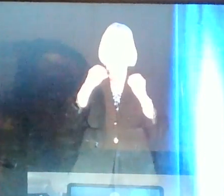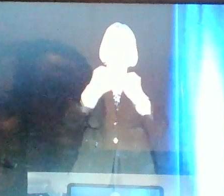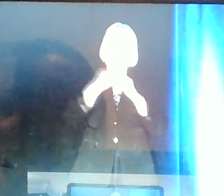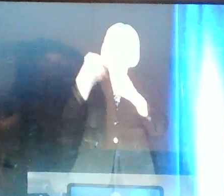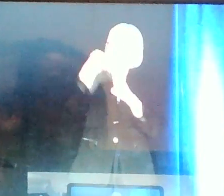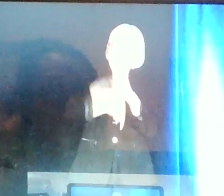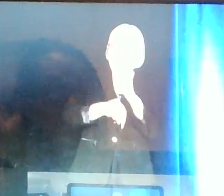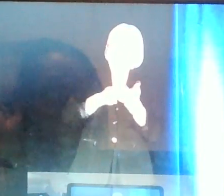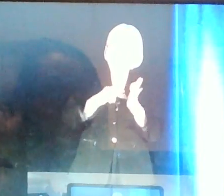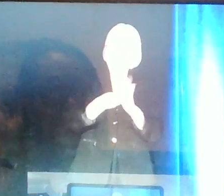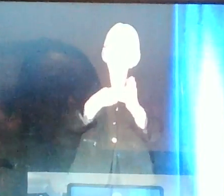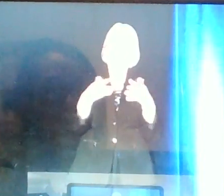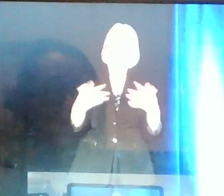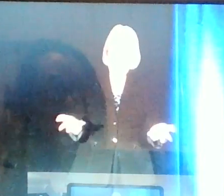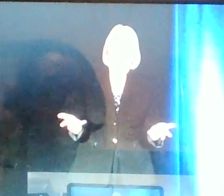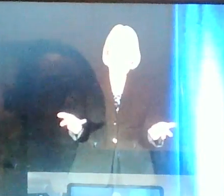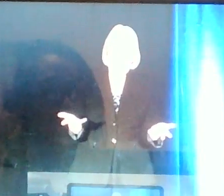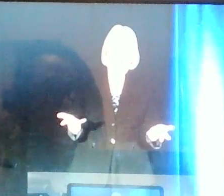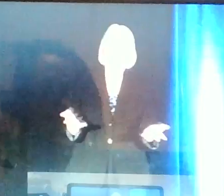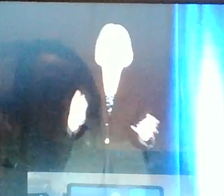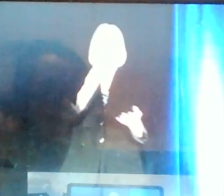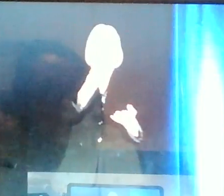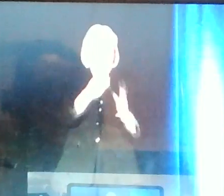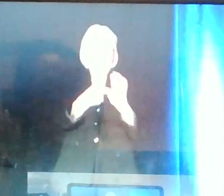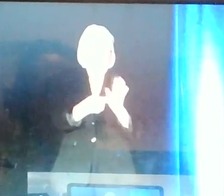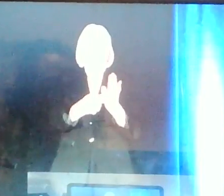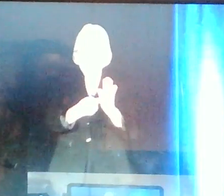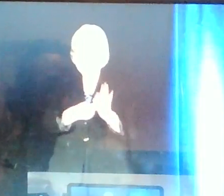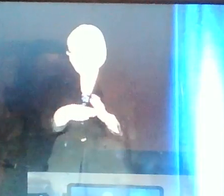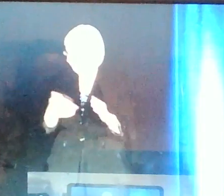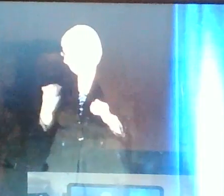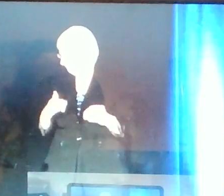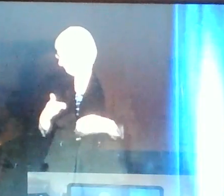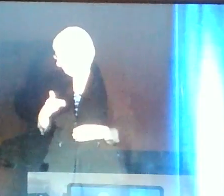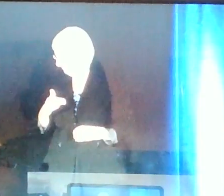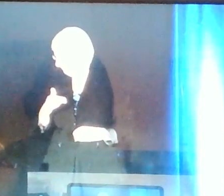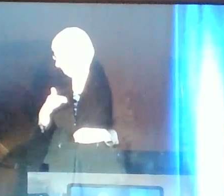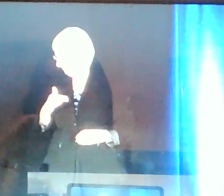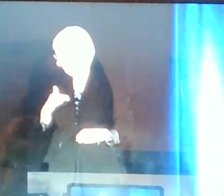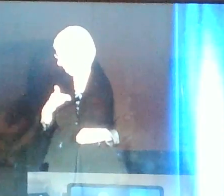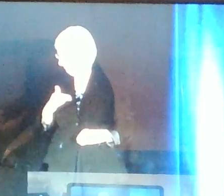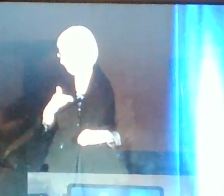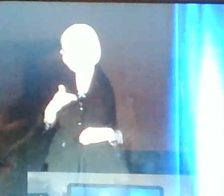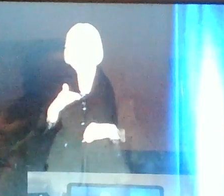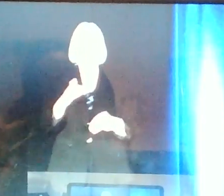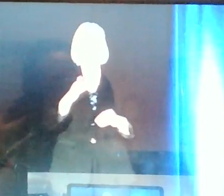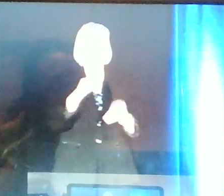obviously. But what do I mean by more in-depth? I'm going to give you a few examples.